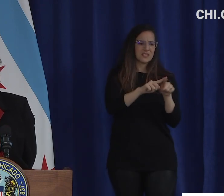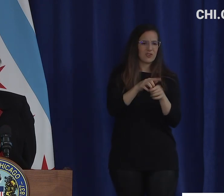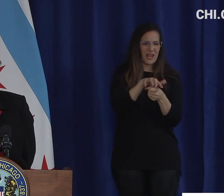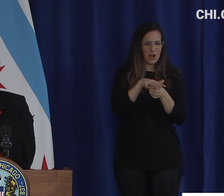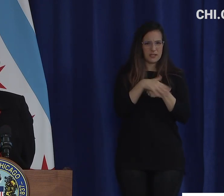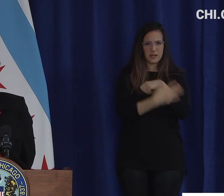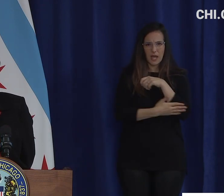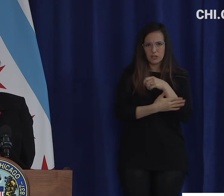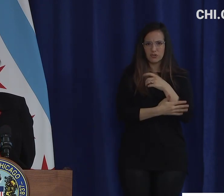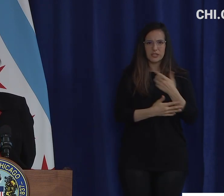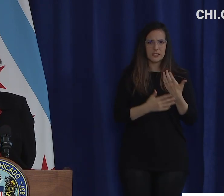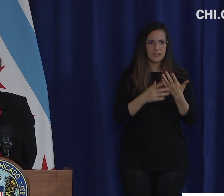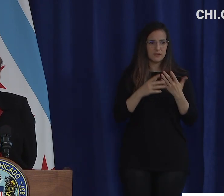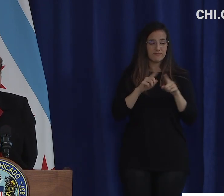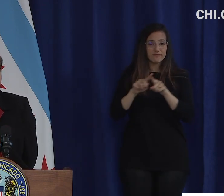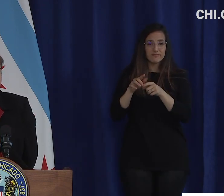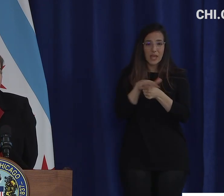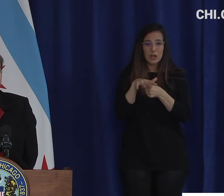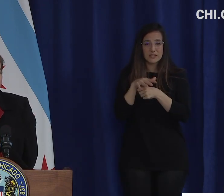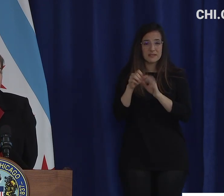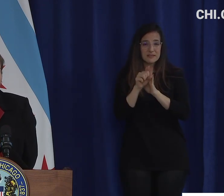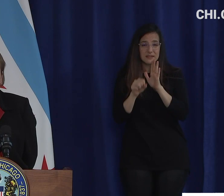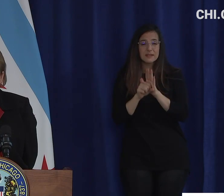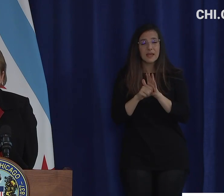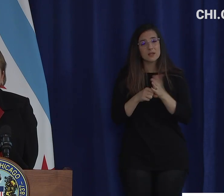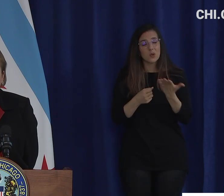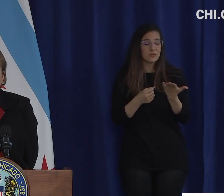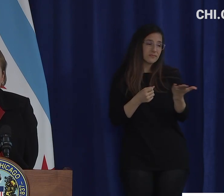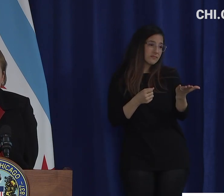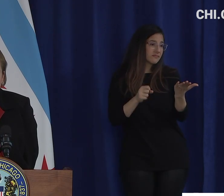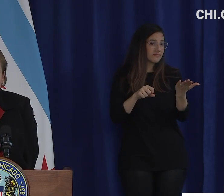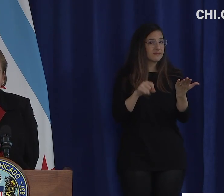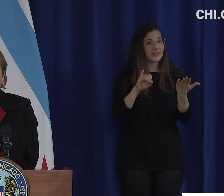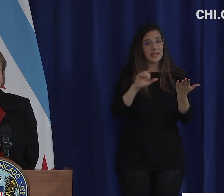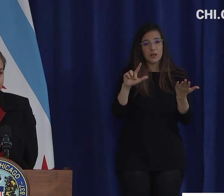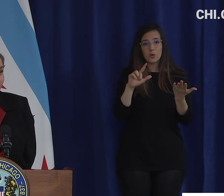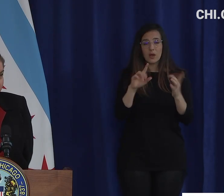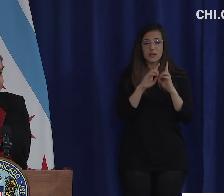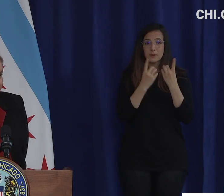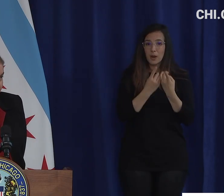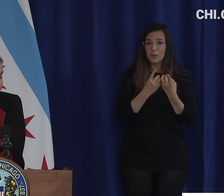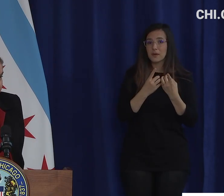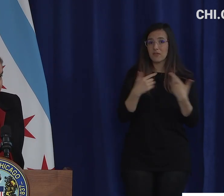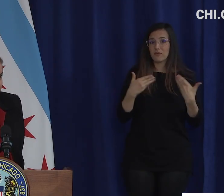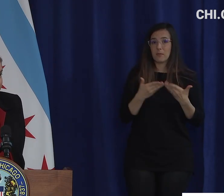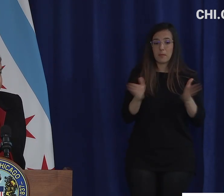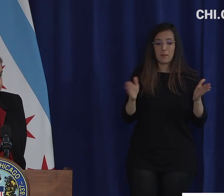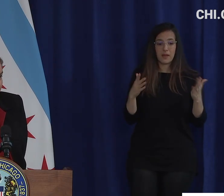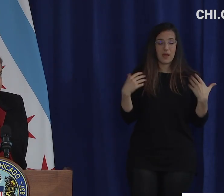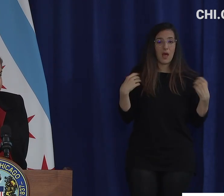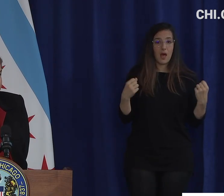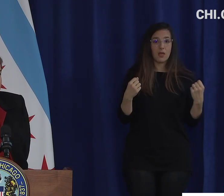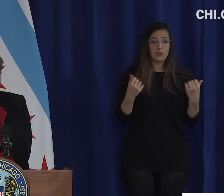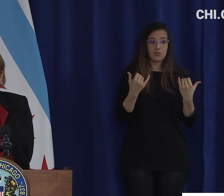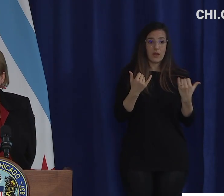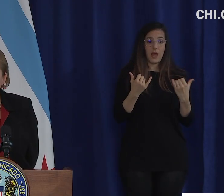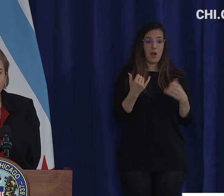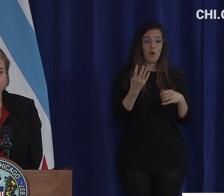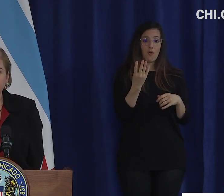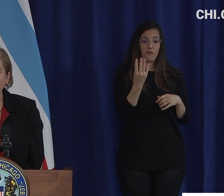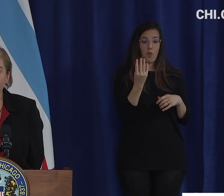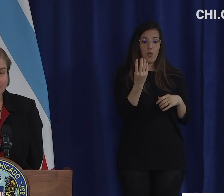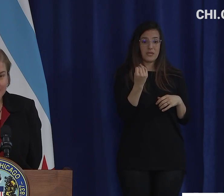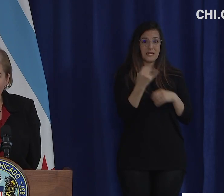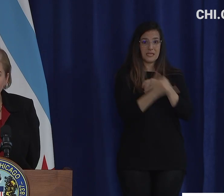more concern. And so to your point, the Illinois Department of Public Health, has designated 14 counties right now as counties of concern. None